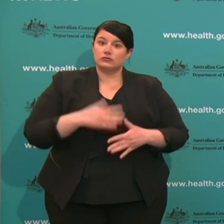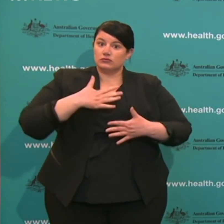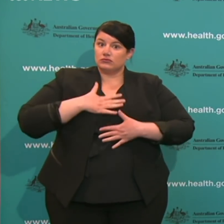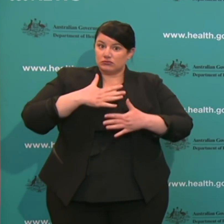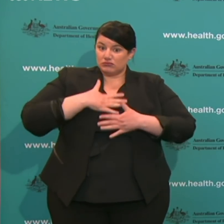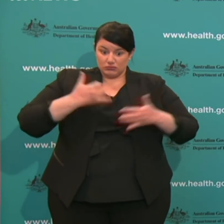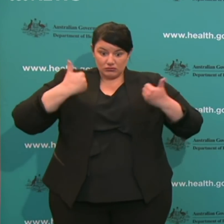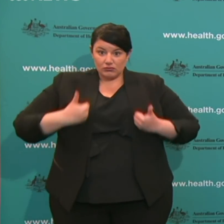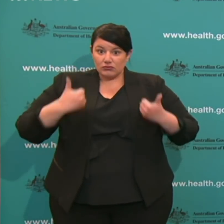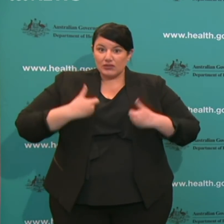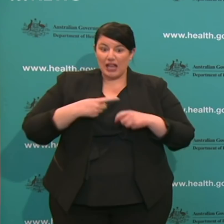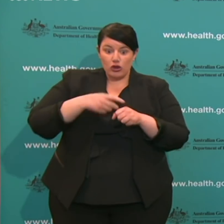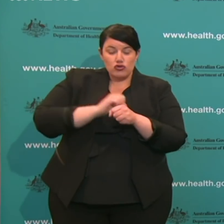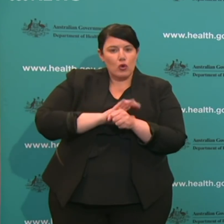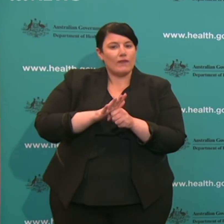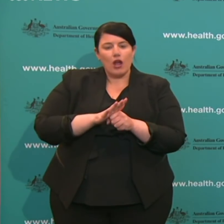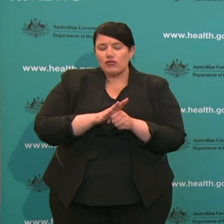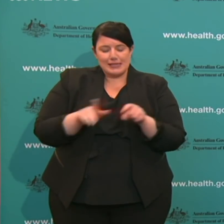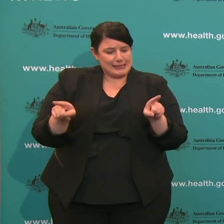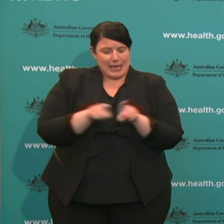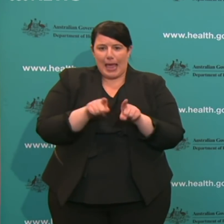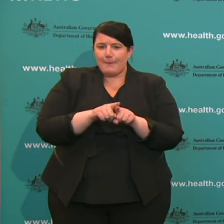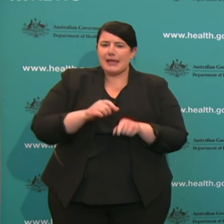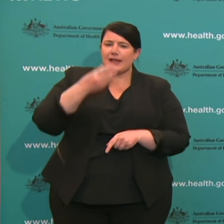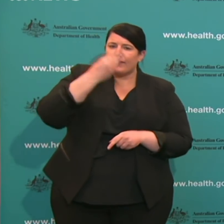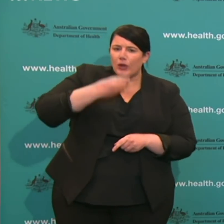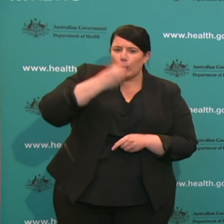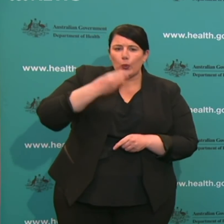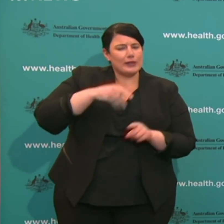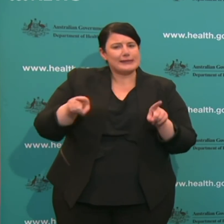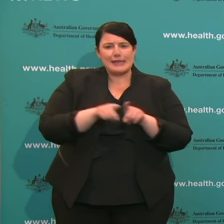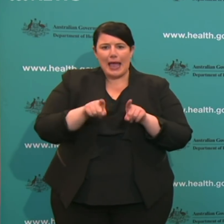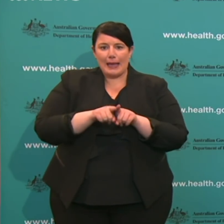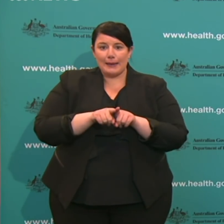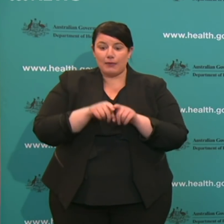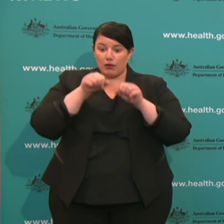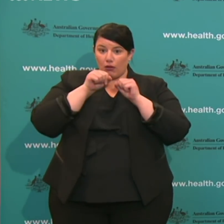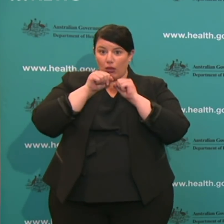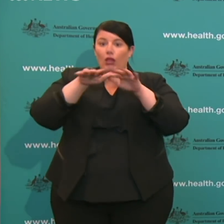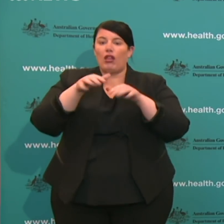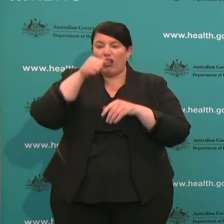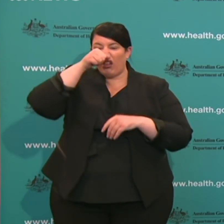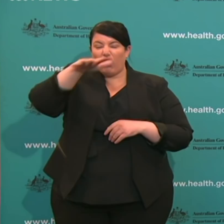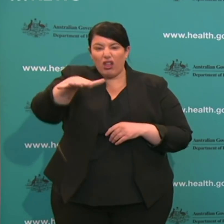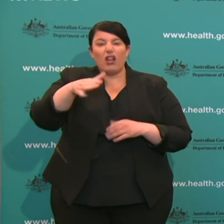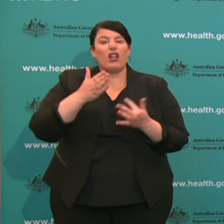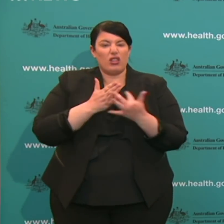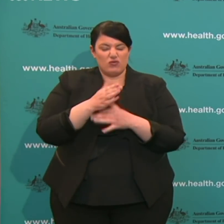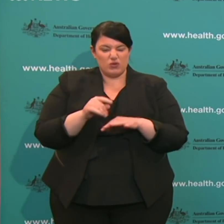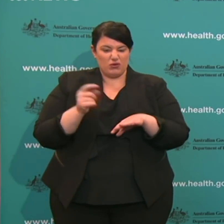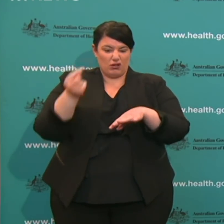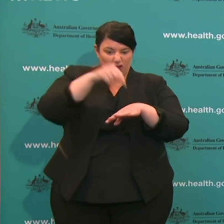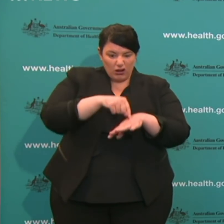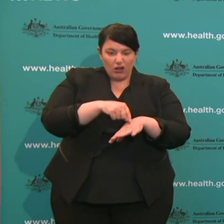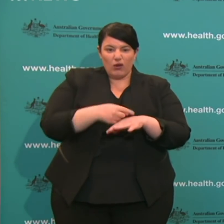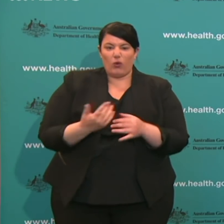and COVID-19 is no exception, have their primary mode of spread through contact and droplet.